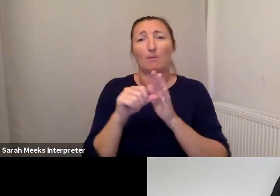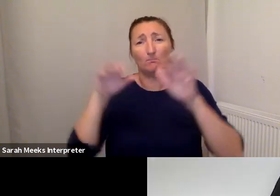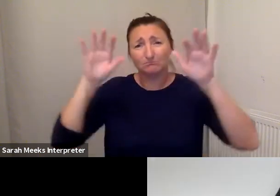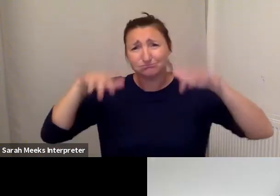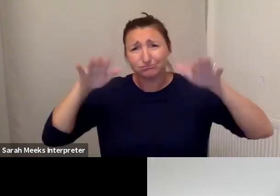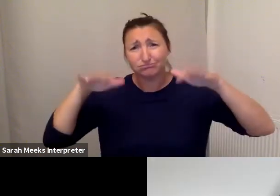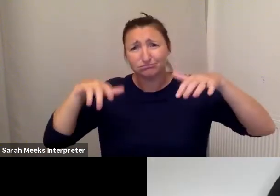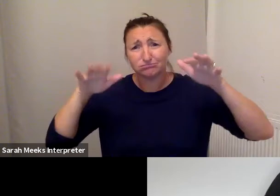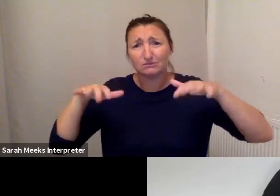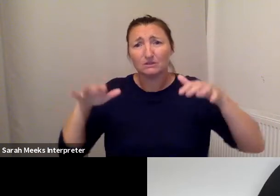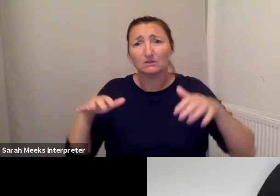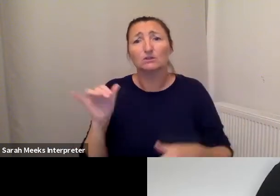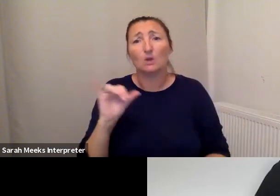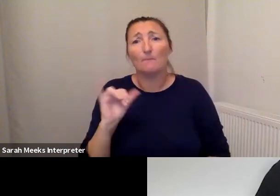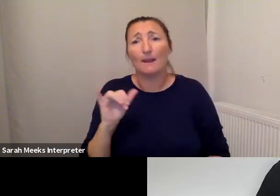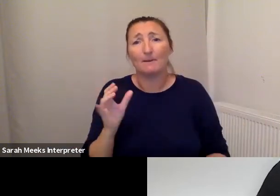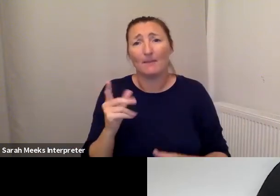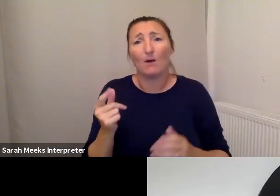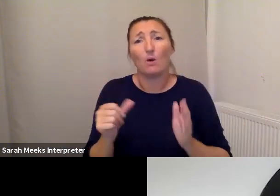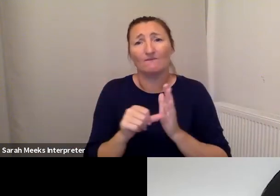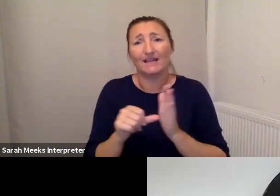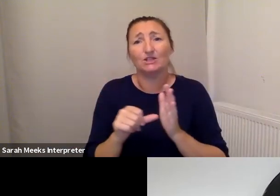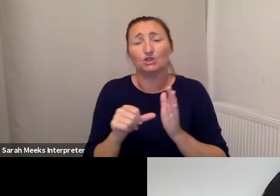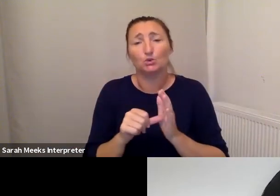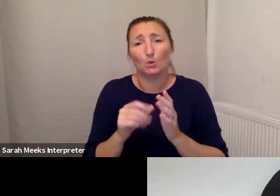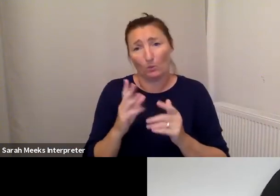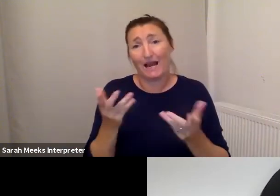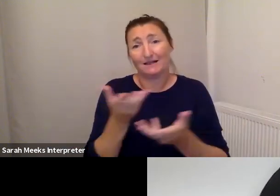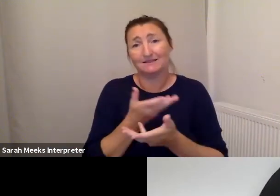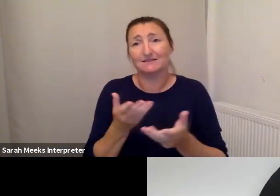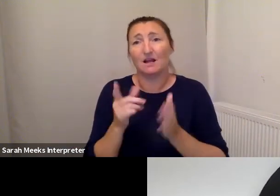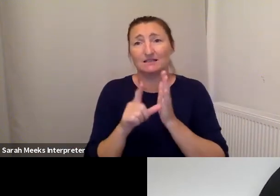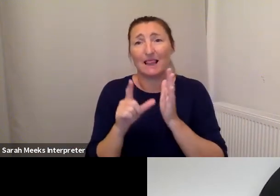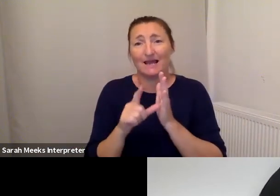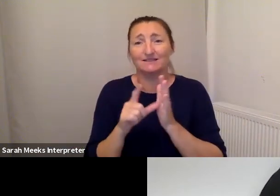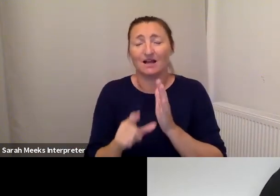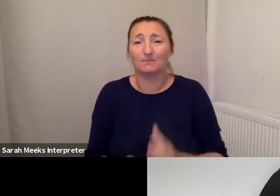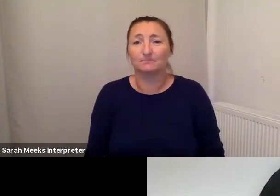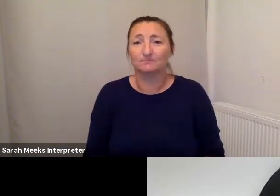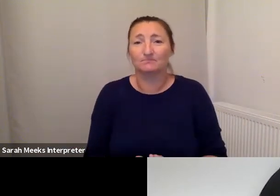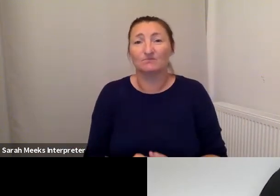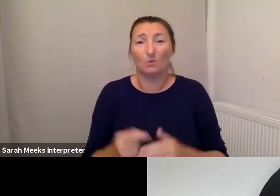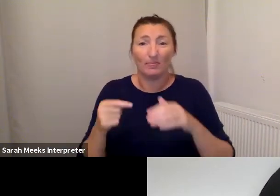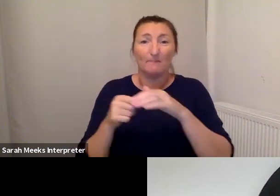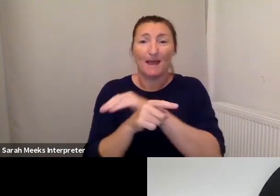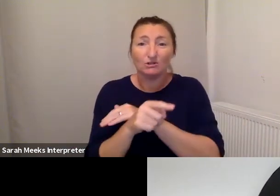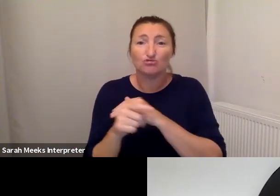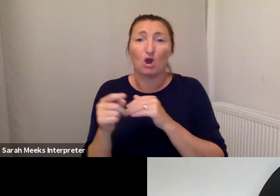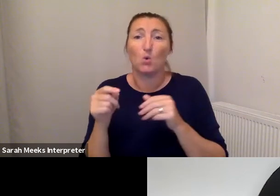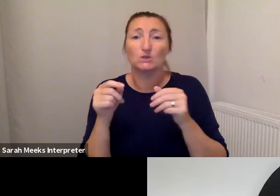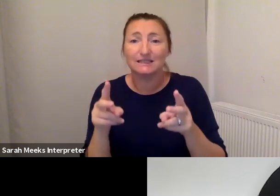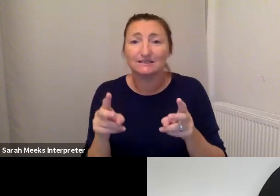of the issues that maybe later on we can discuss the new metro system and